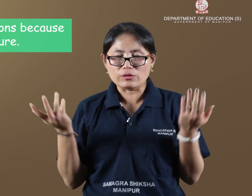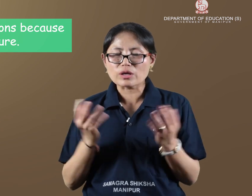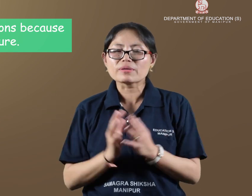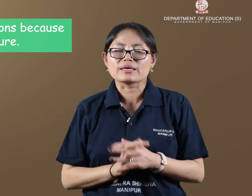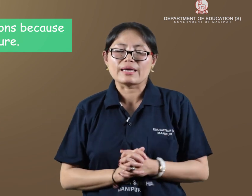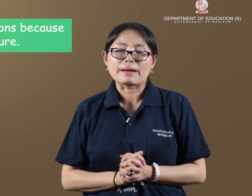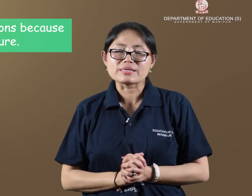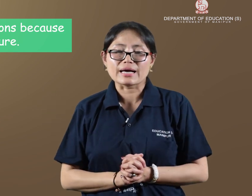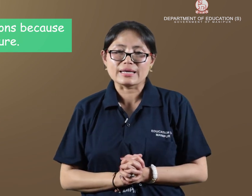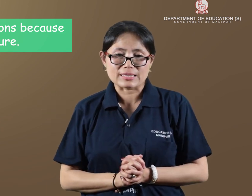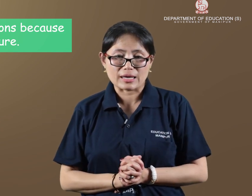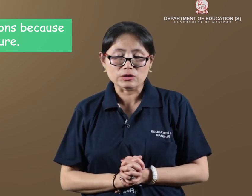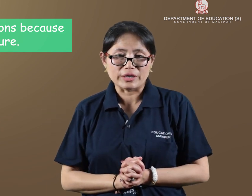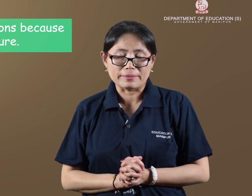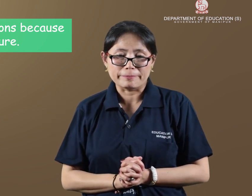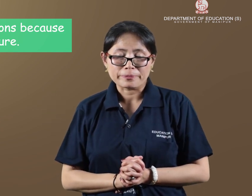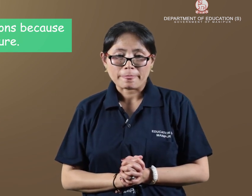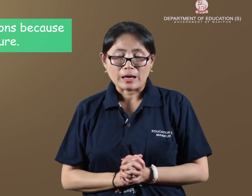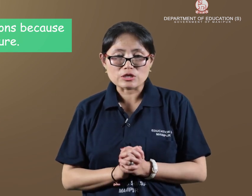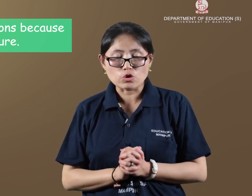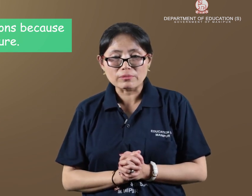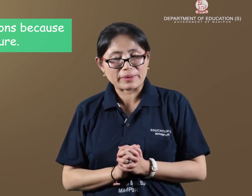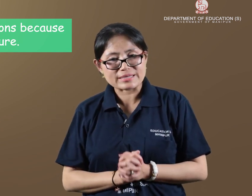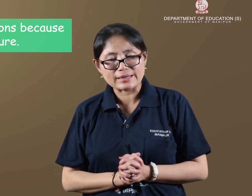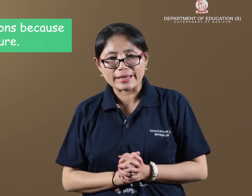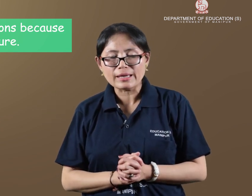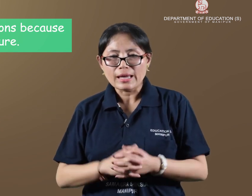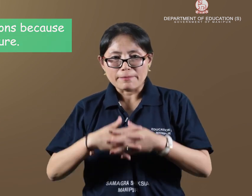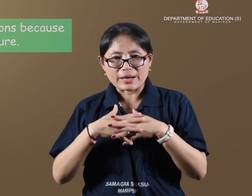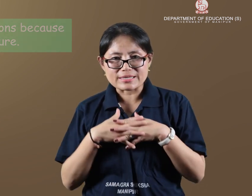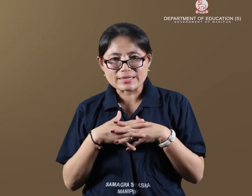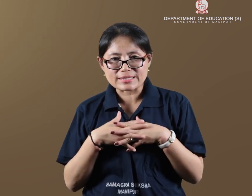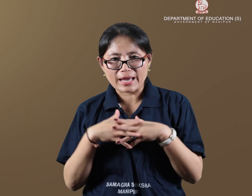ki matik yam ba ja ni ze khang doi ne and sugumba pressure lai pressure se ai